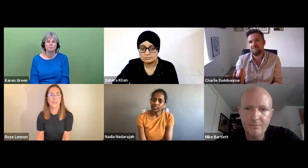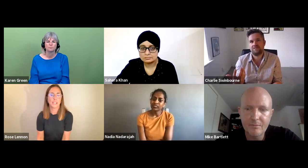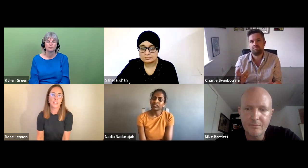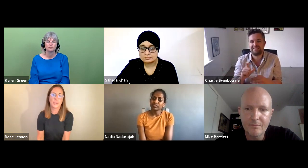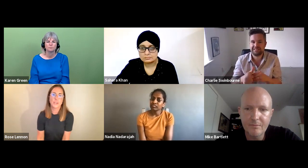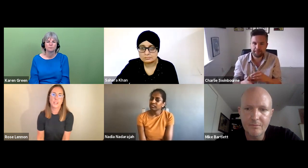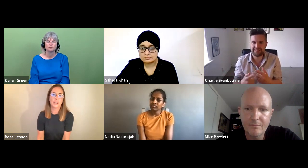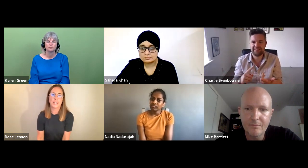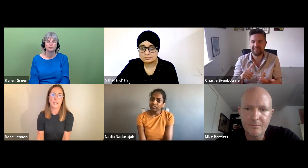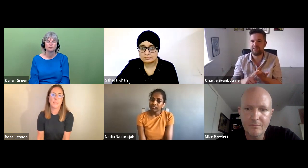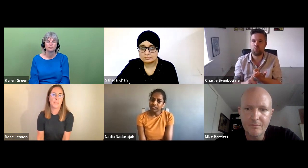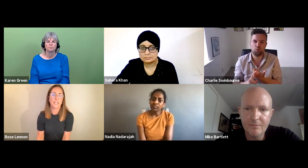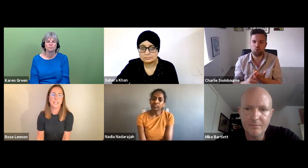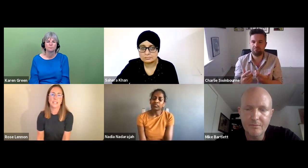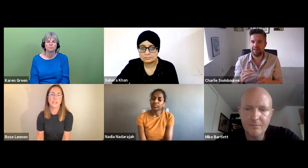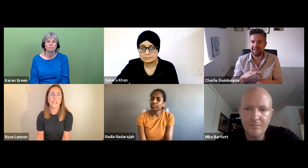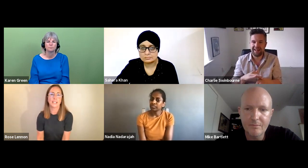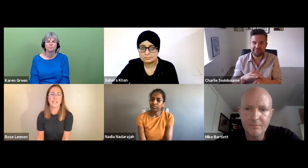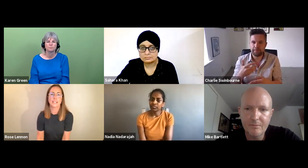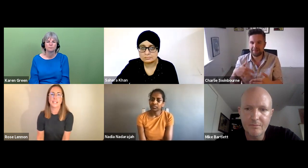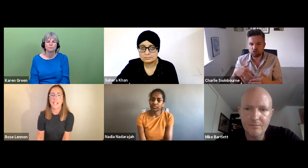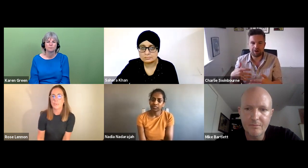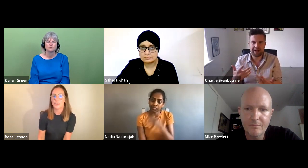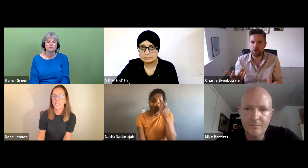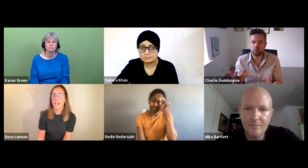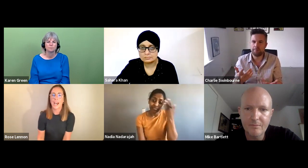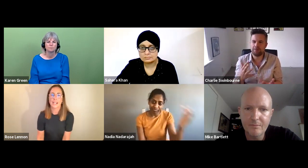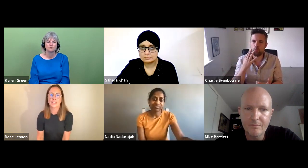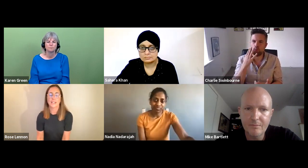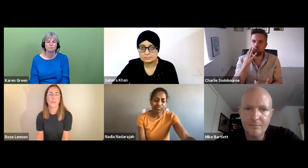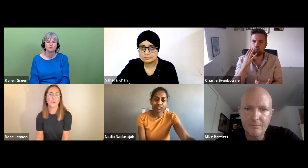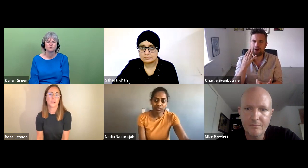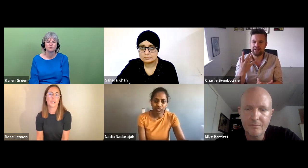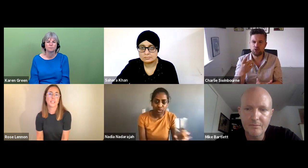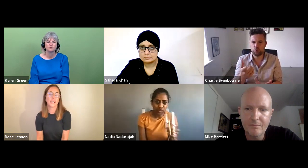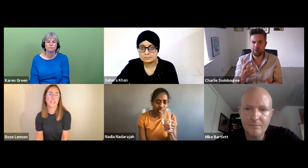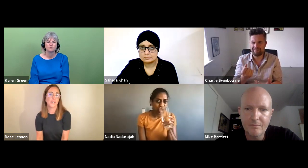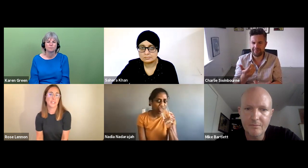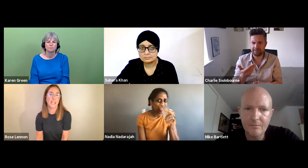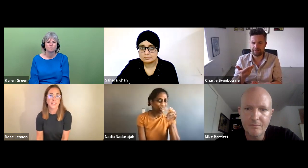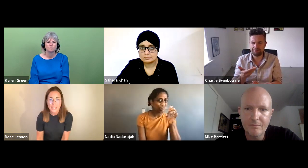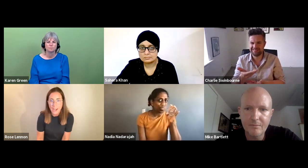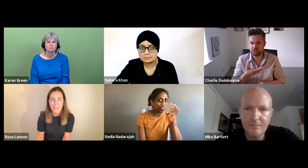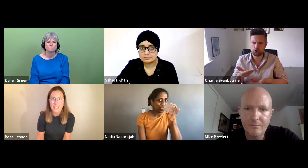about inclusion, I don't know, maybe including a disabled actor or or an ethnic